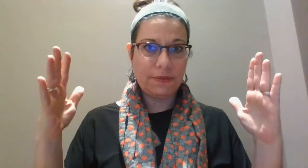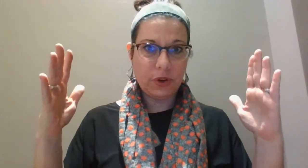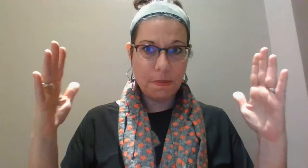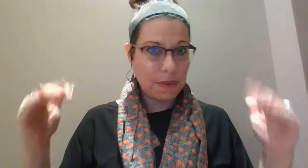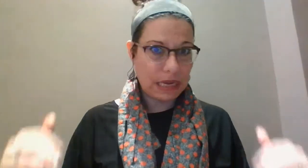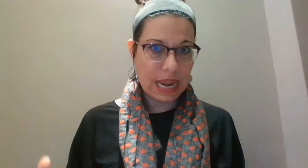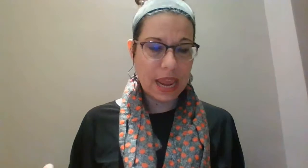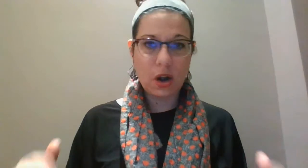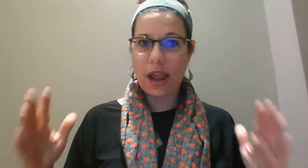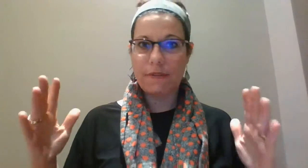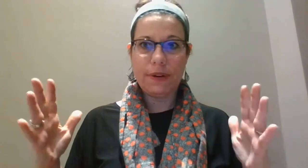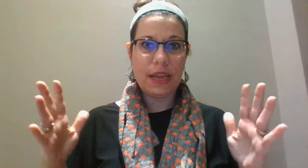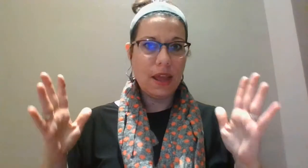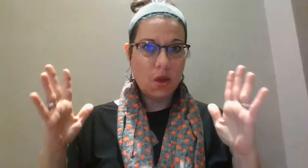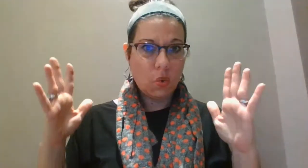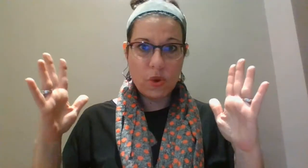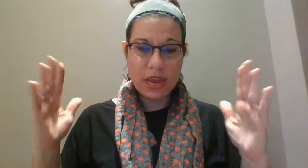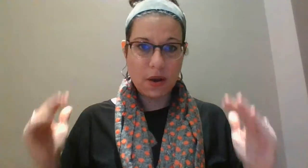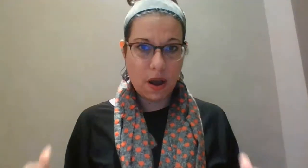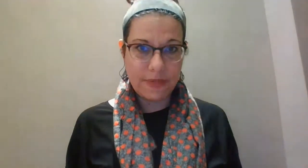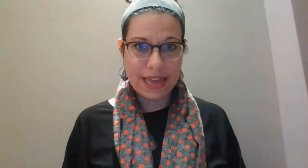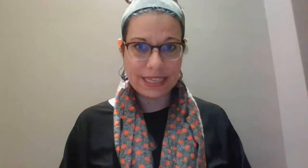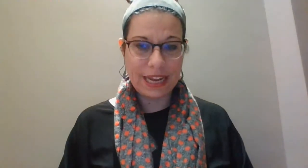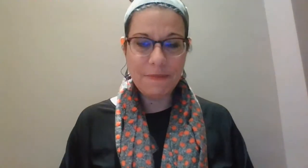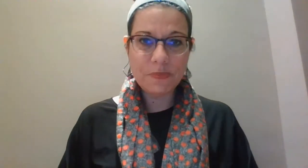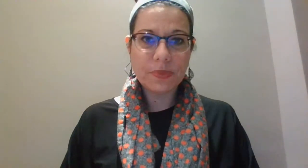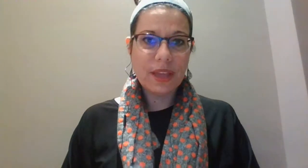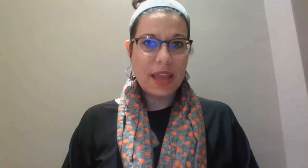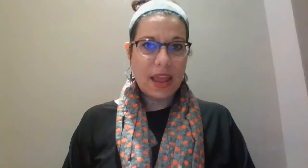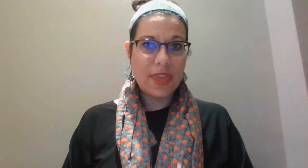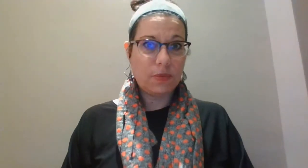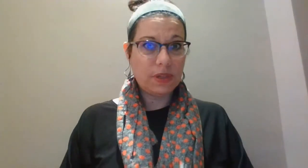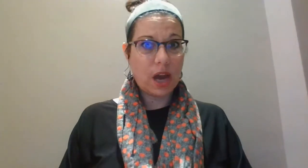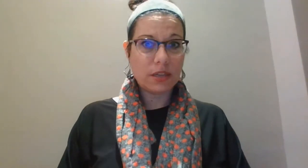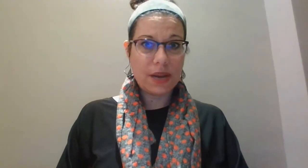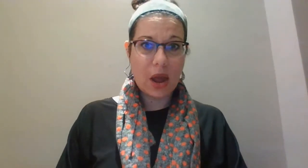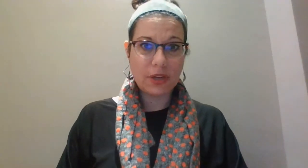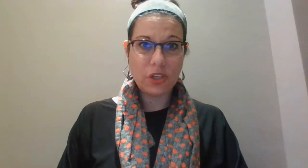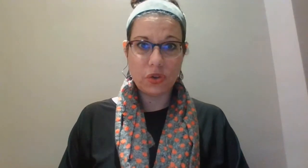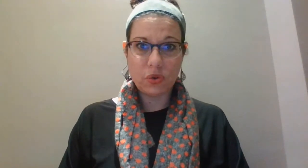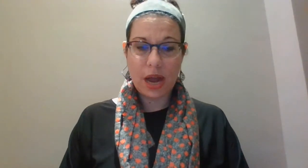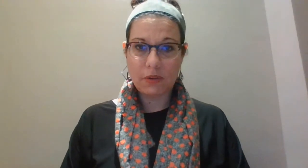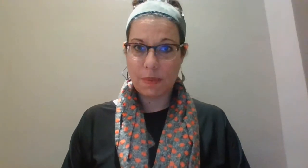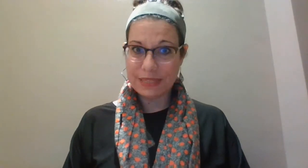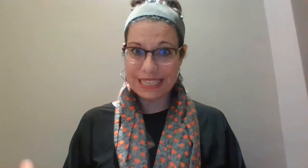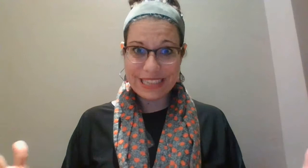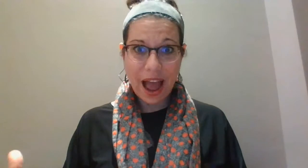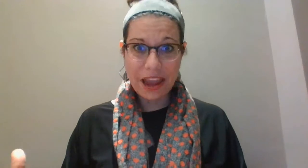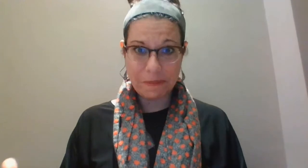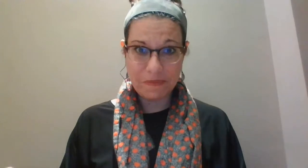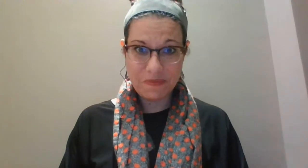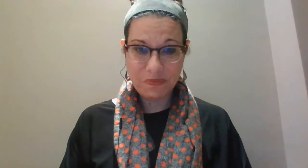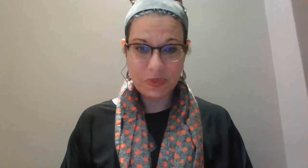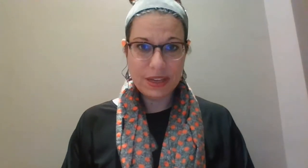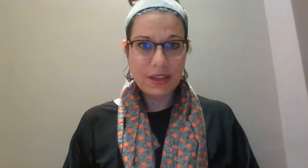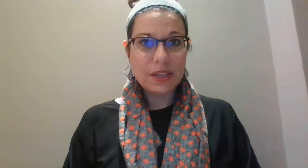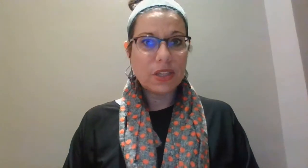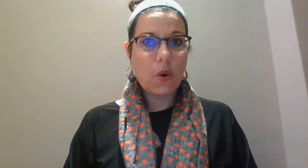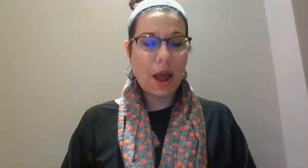every Monday or every week of that day. And then we talked about how to represent time. So I'm